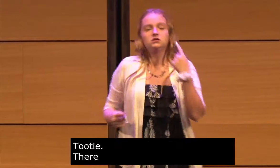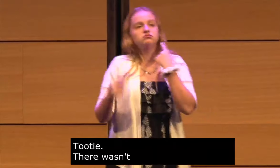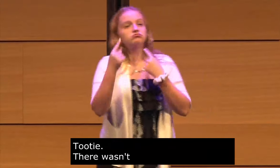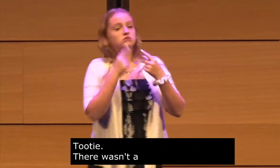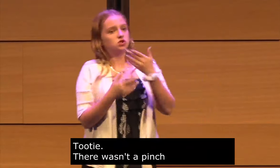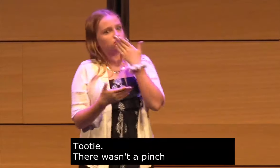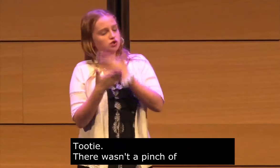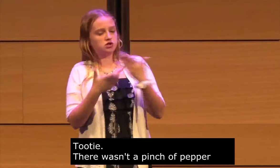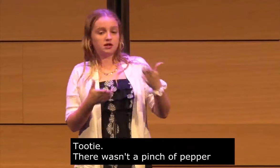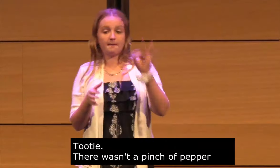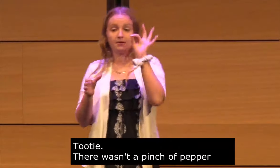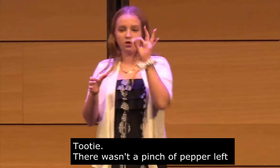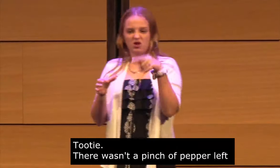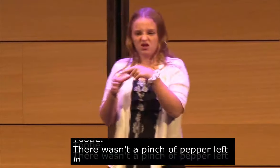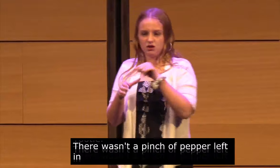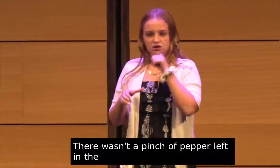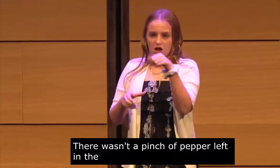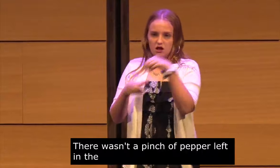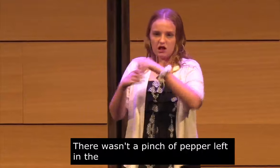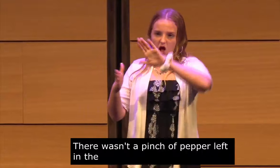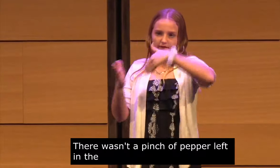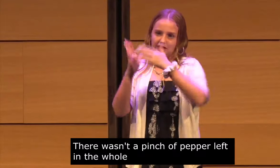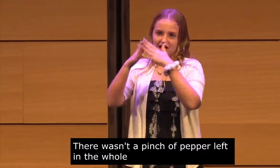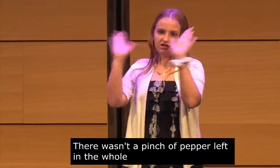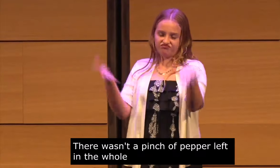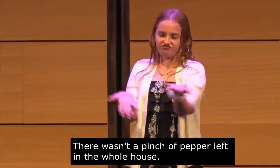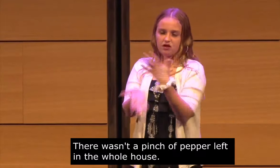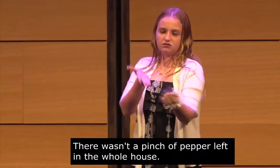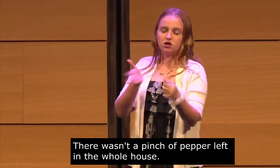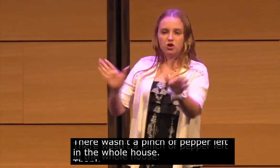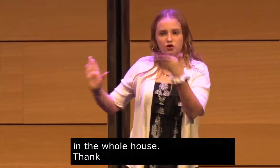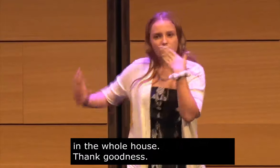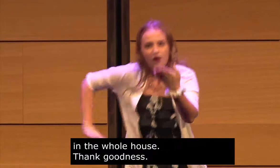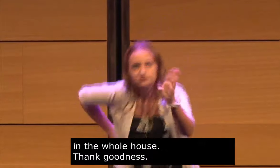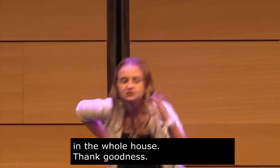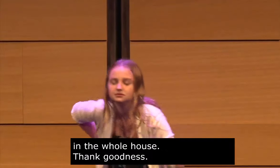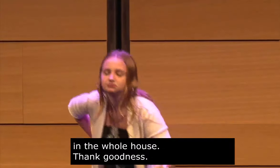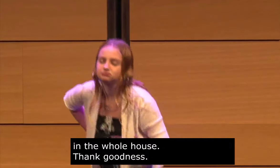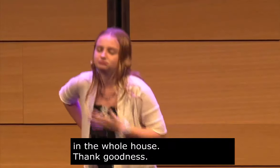There wasn't a pinch of pepper left in the whole house. Thank goodness.